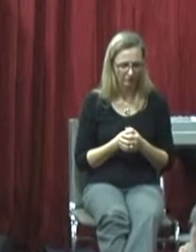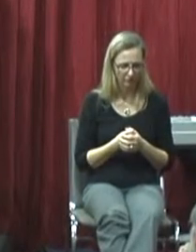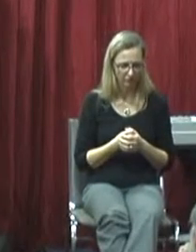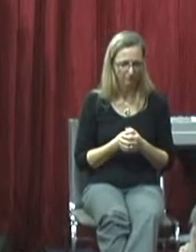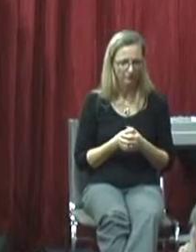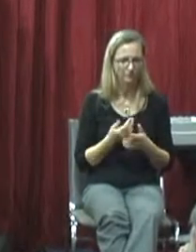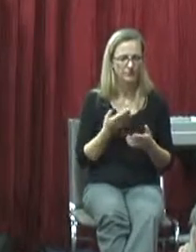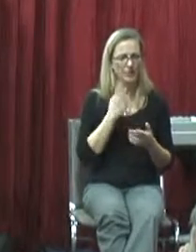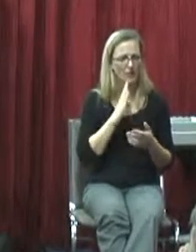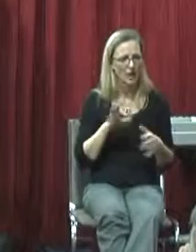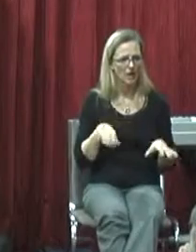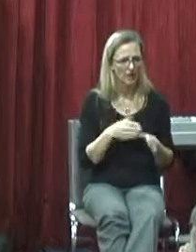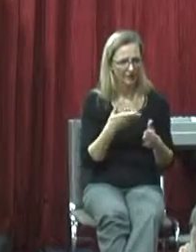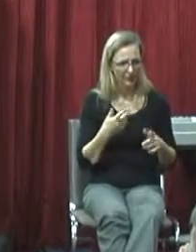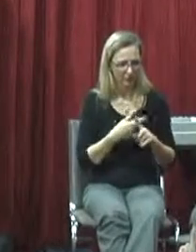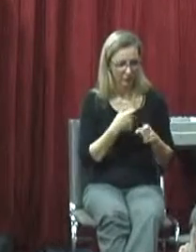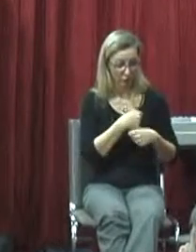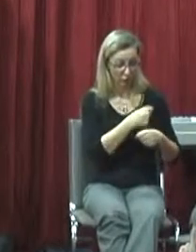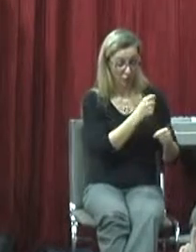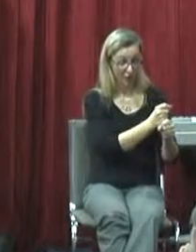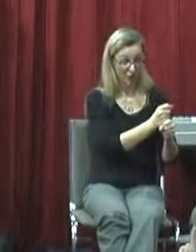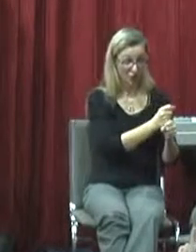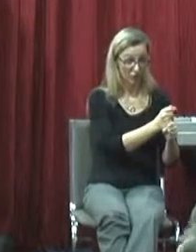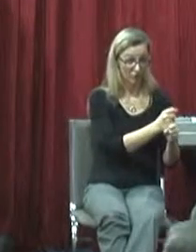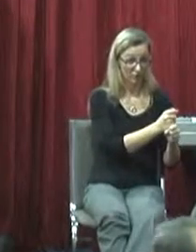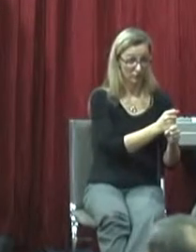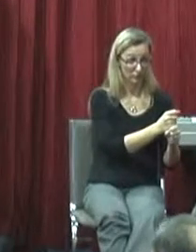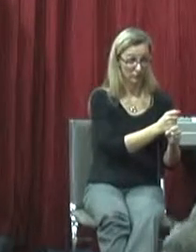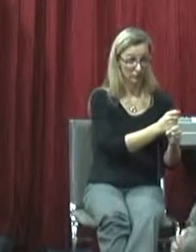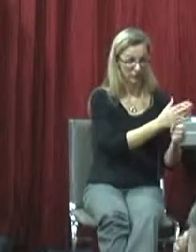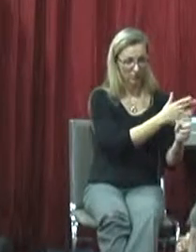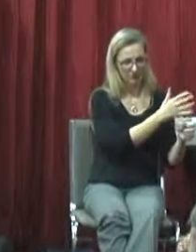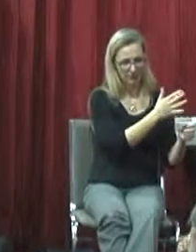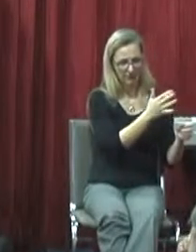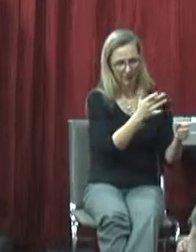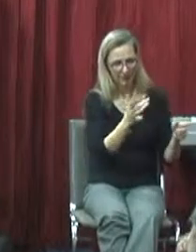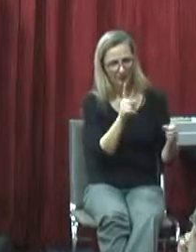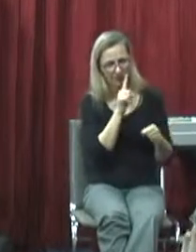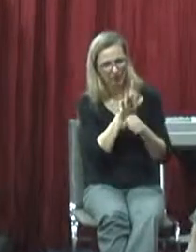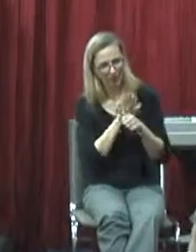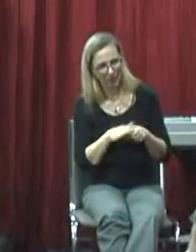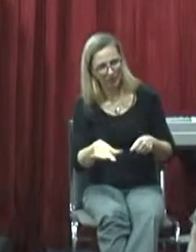from creation all the way up through going into the promised land. This is what we sing.